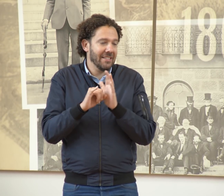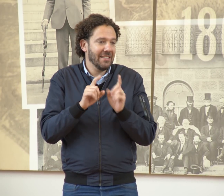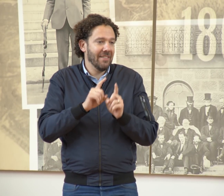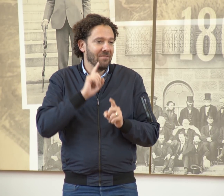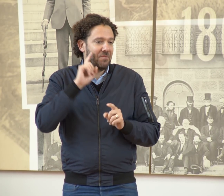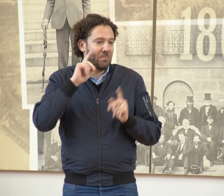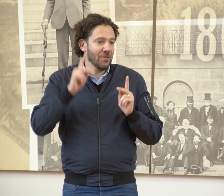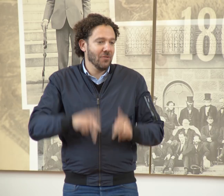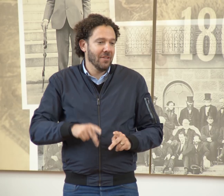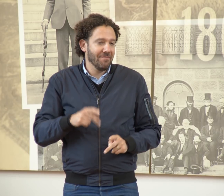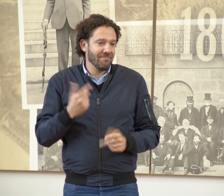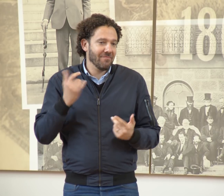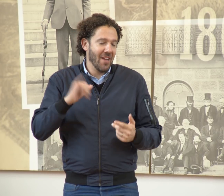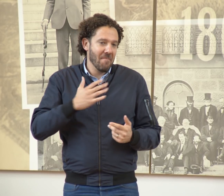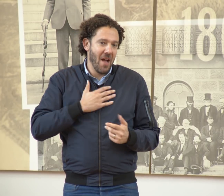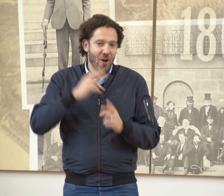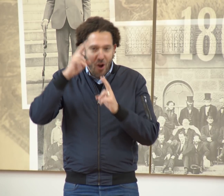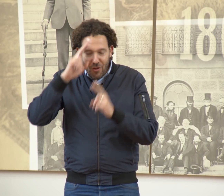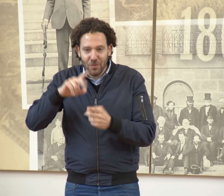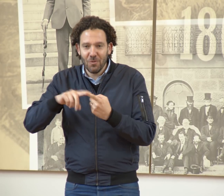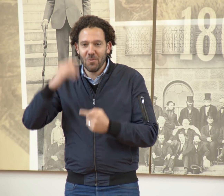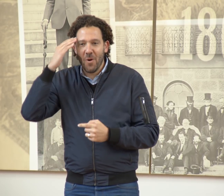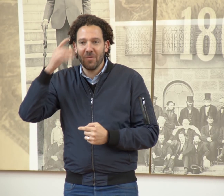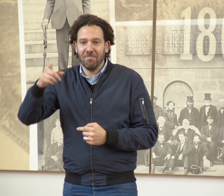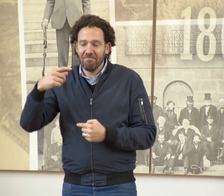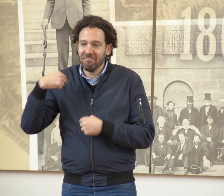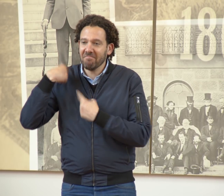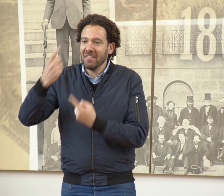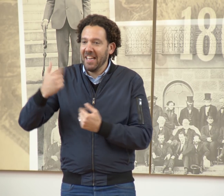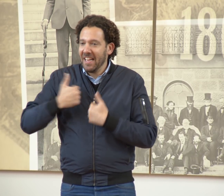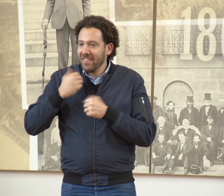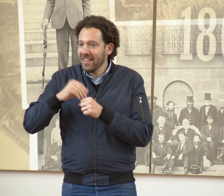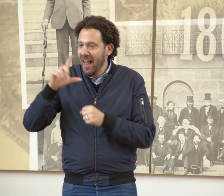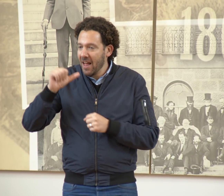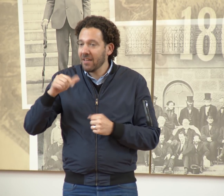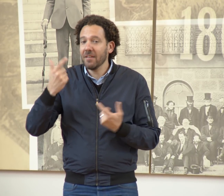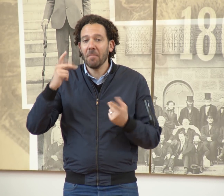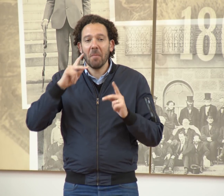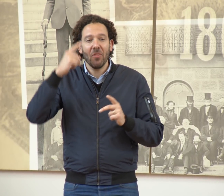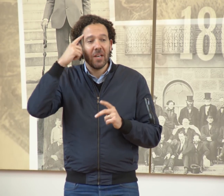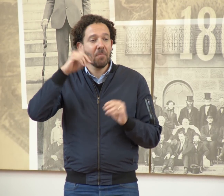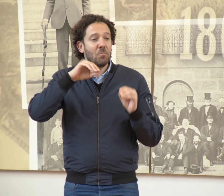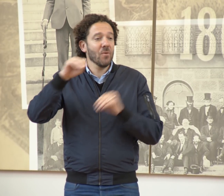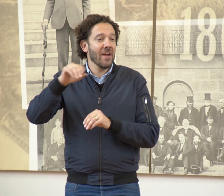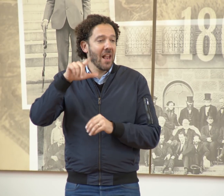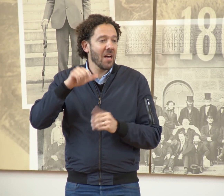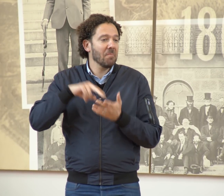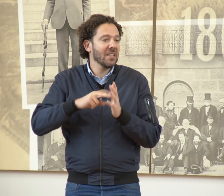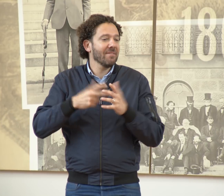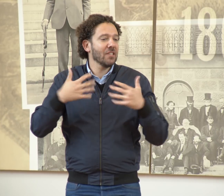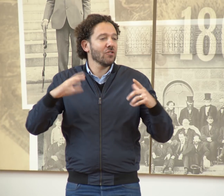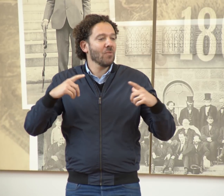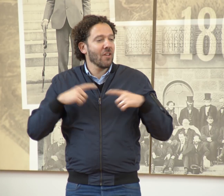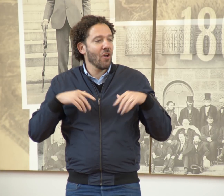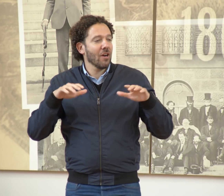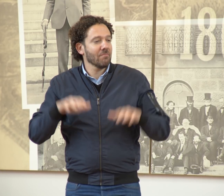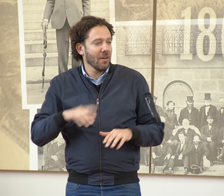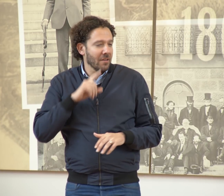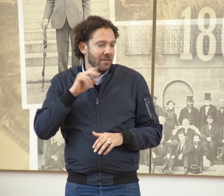to use ASL and English as part of their daily lives. People often think that